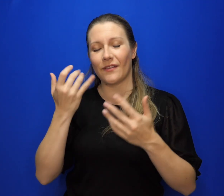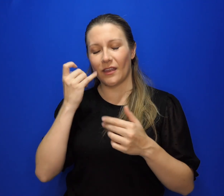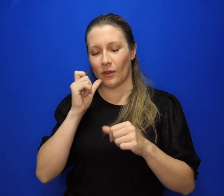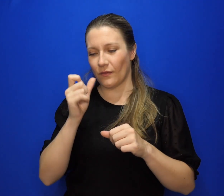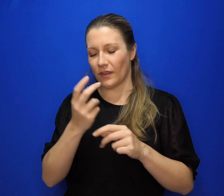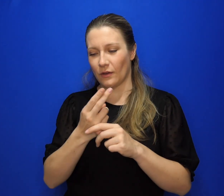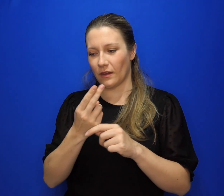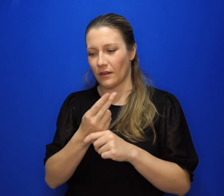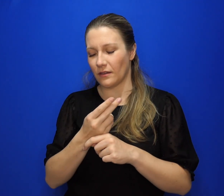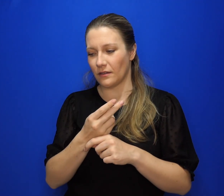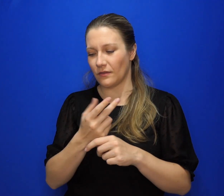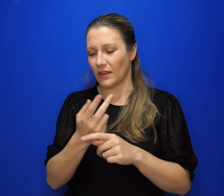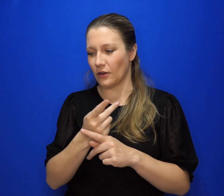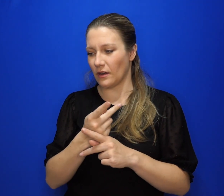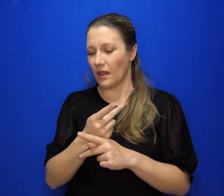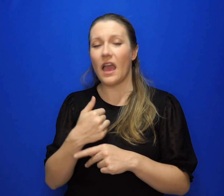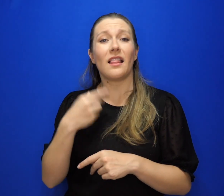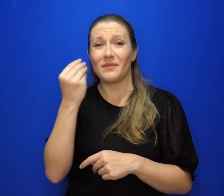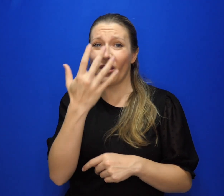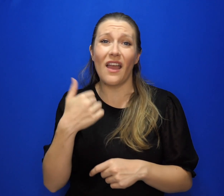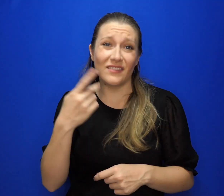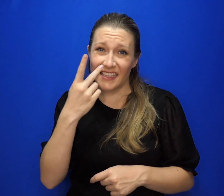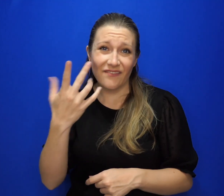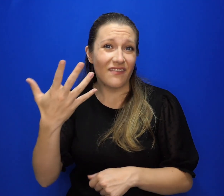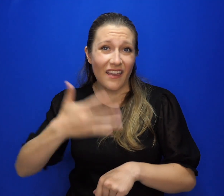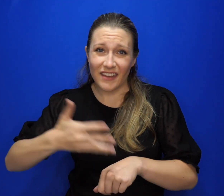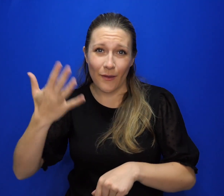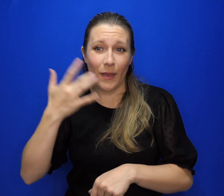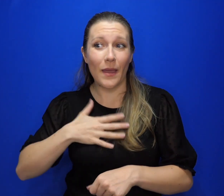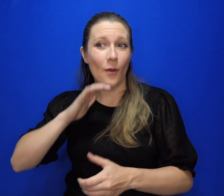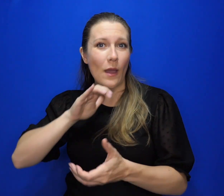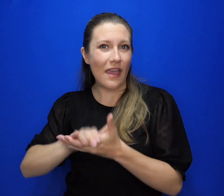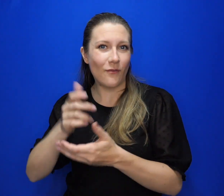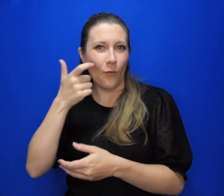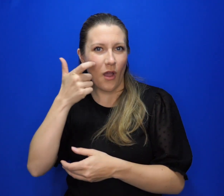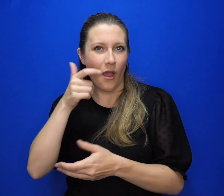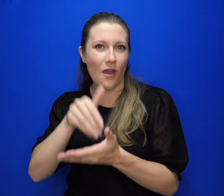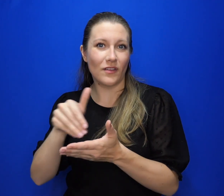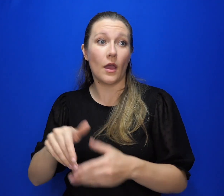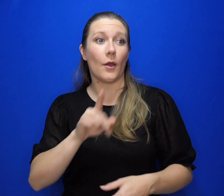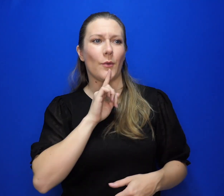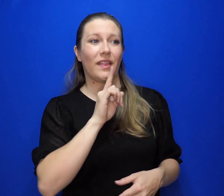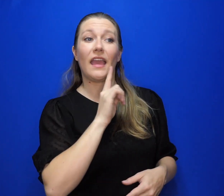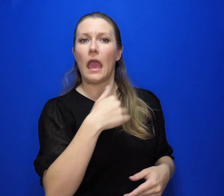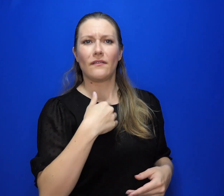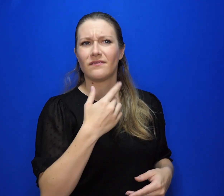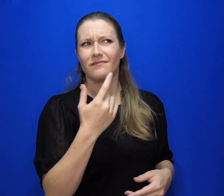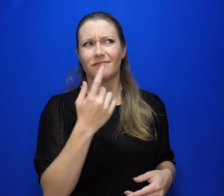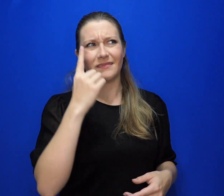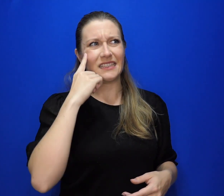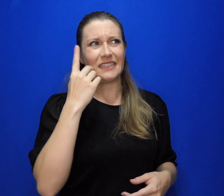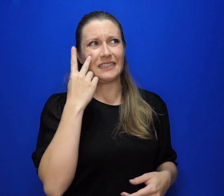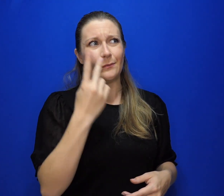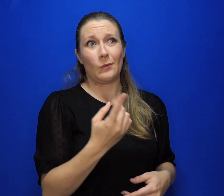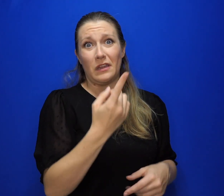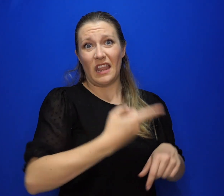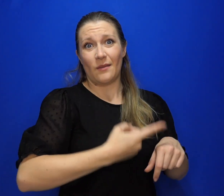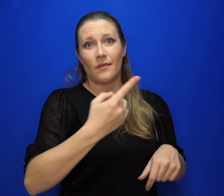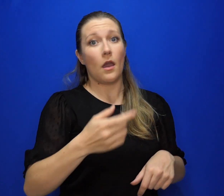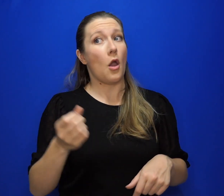this. I've seen this movie like 5 times because my wife watches it all the time. Oh, really? I think I've only seen it like once. Oh, no. I could pretty much walk